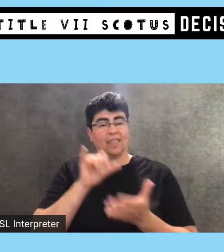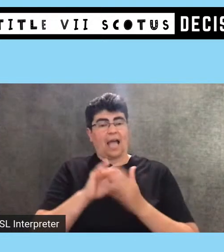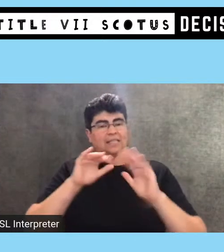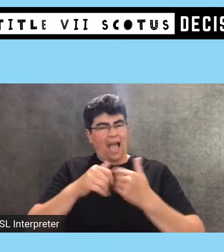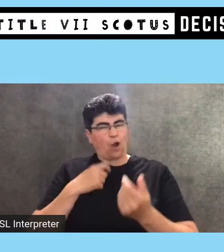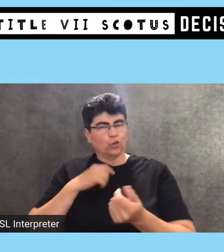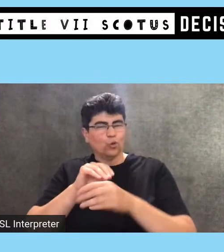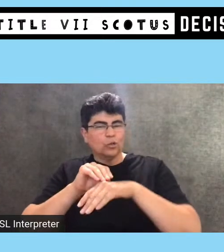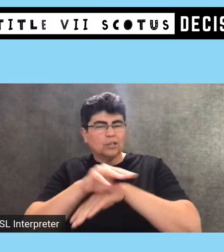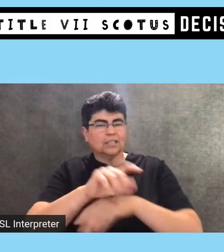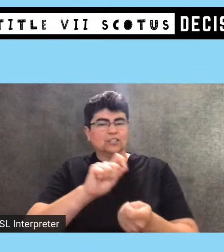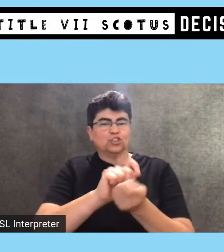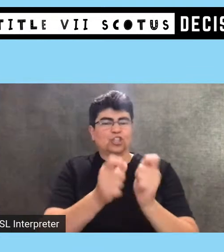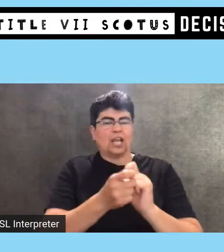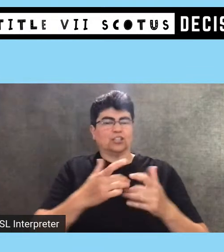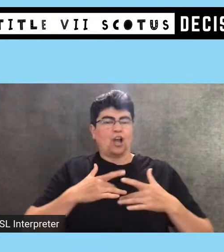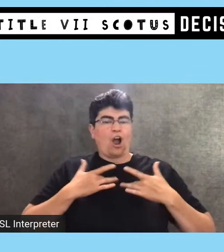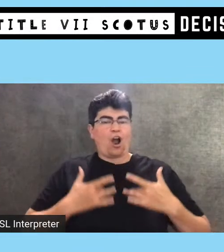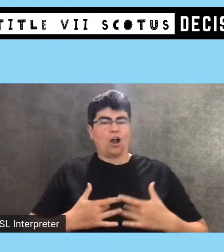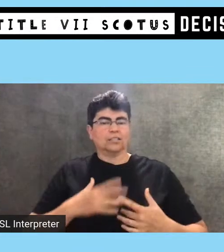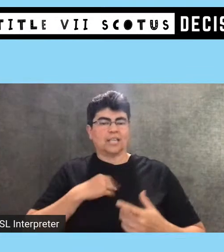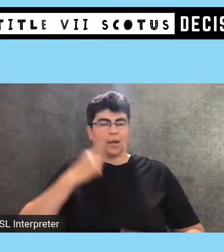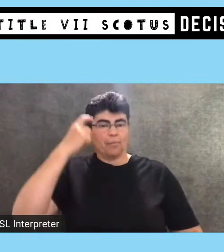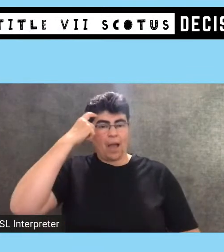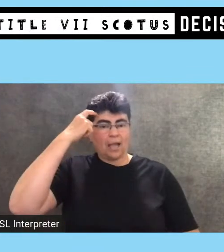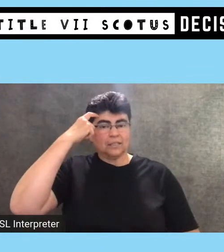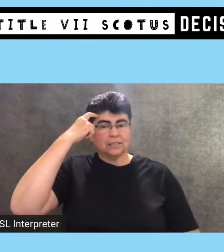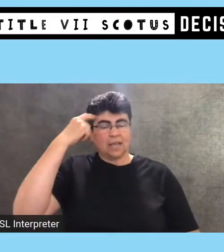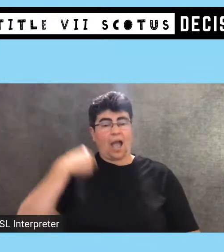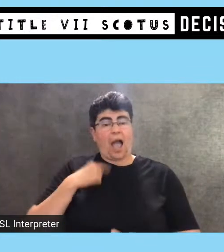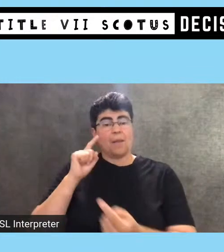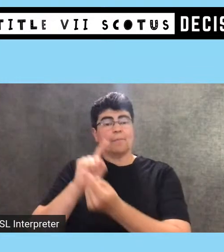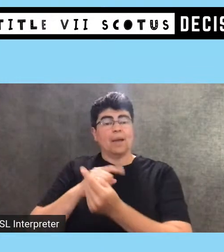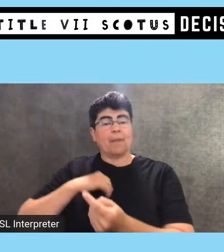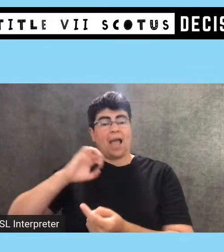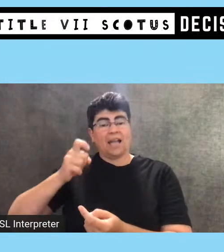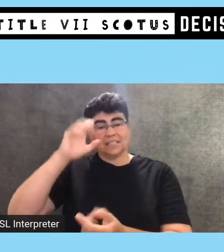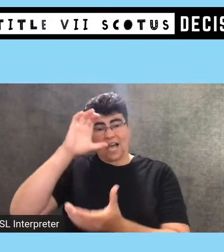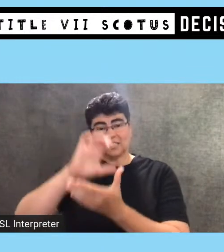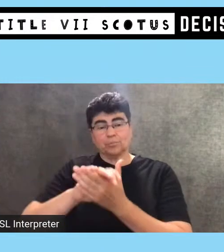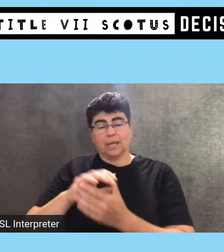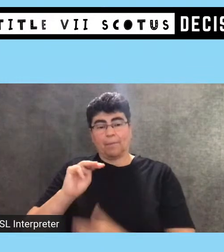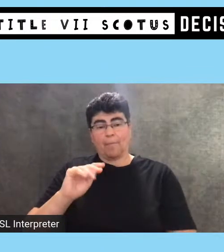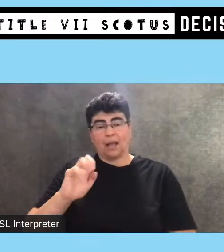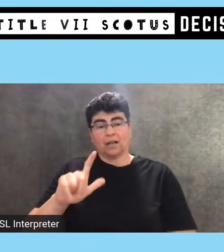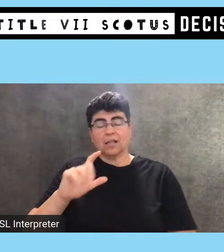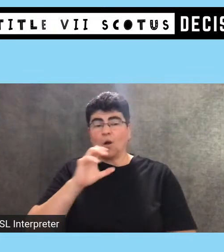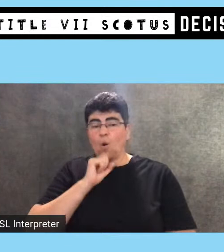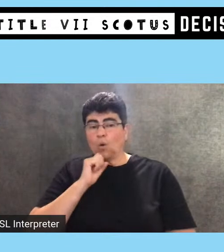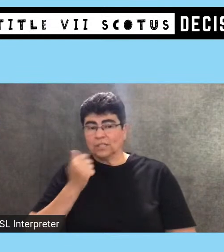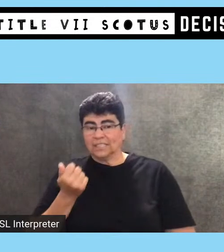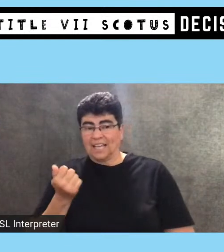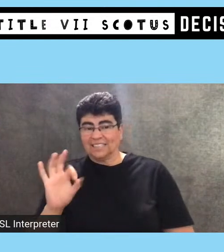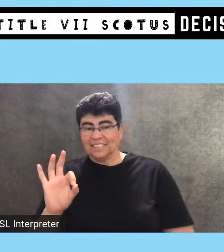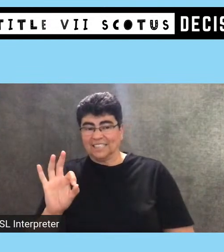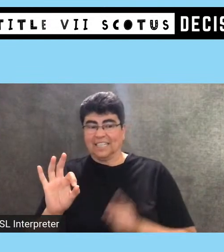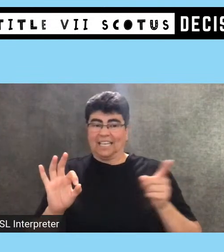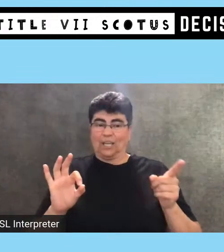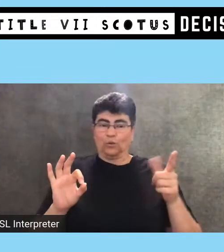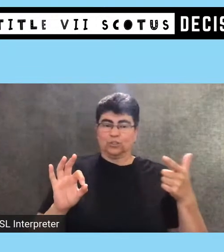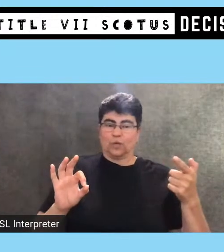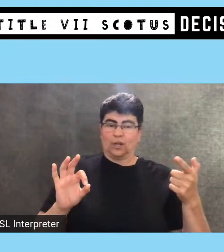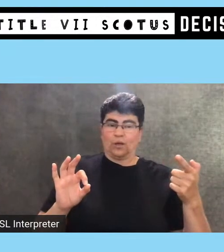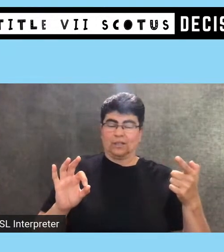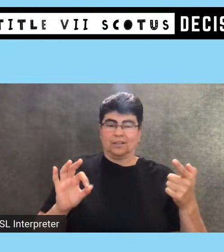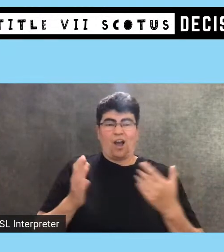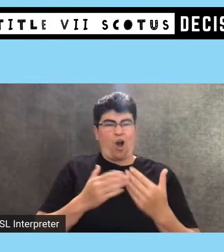hearts and minds. I met my ex-husband, Michael, when I was 19 and he was 21. This was almost